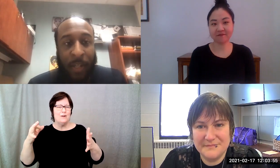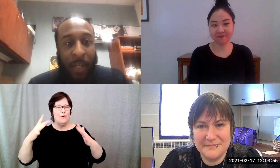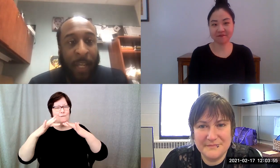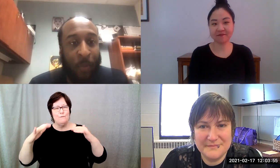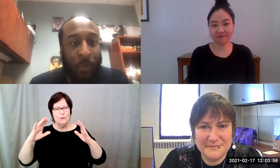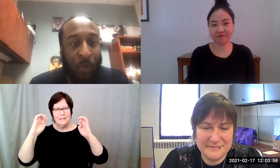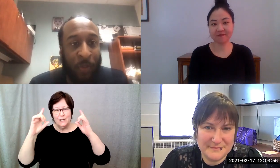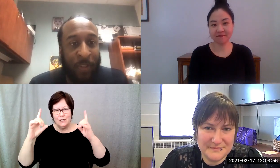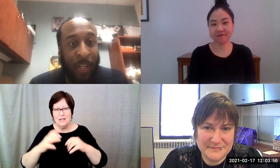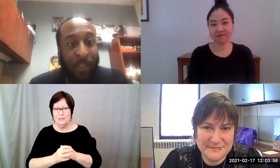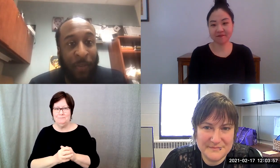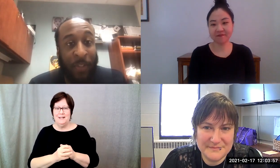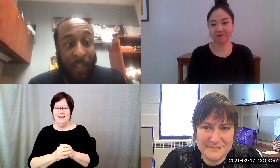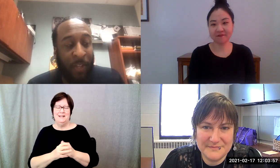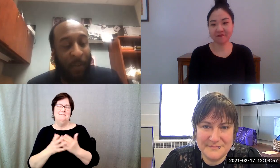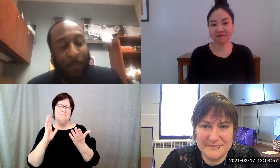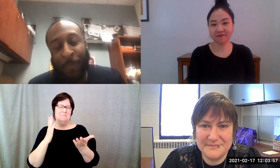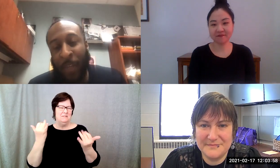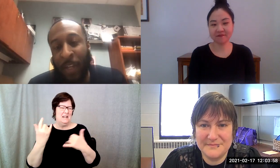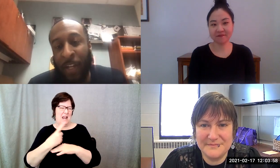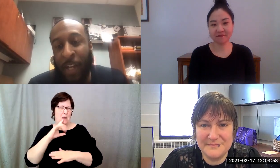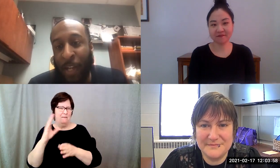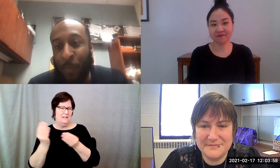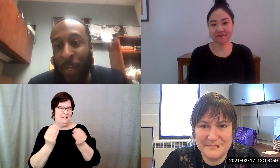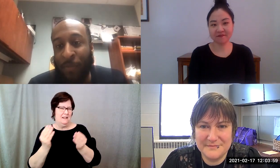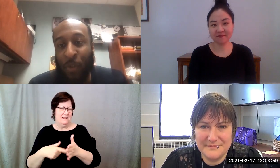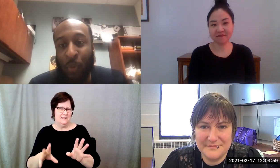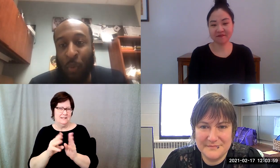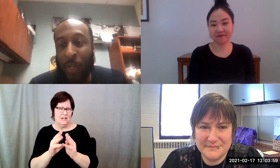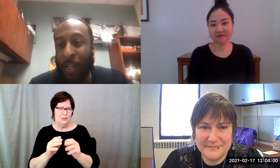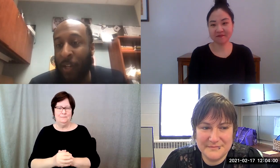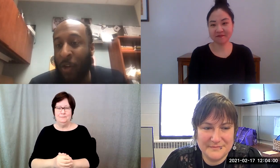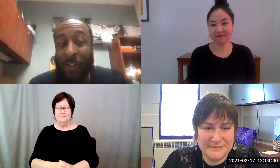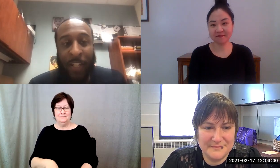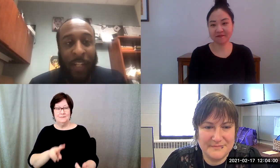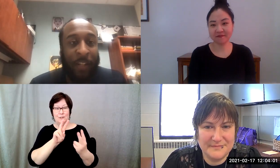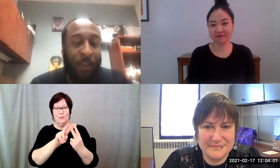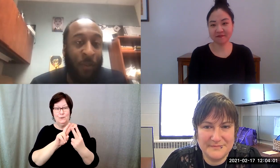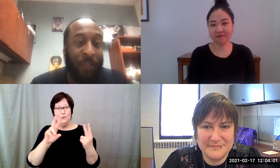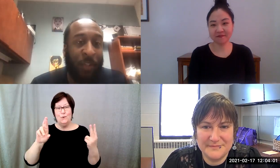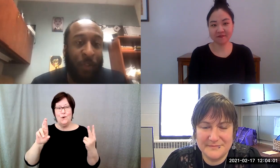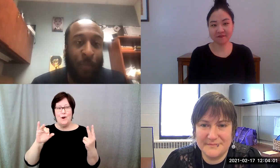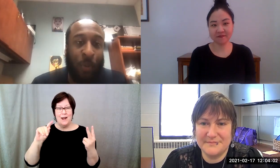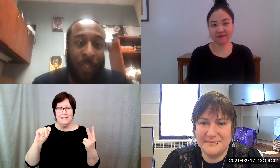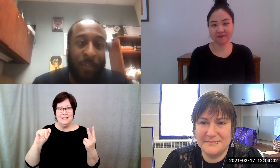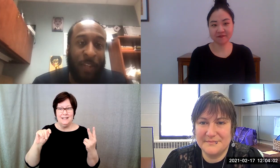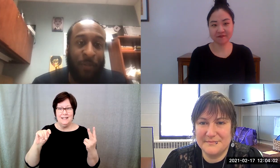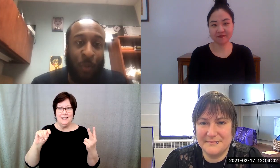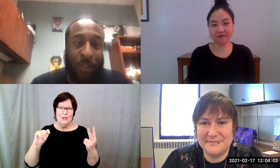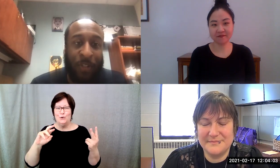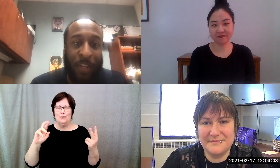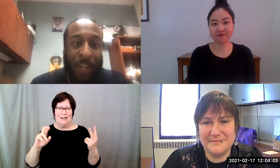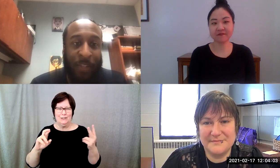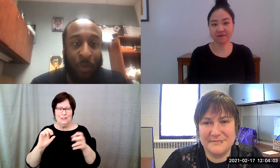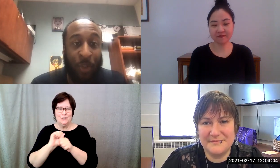Education, and I will serve as today's facilitator. We have two RIT Rochester employees that have